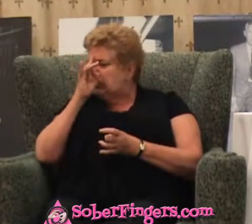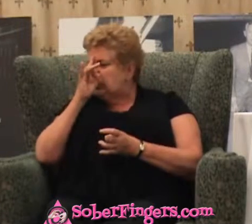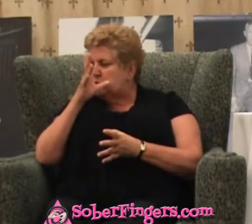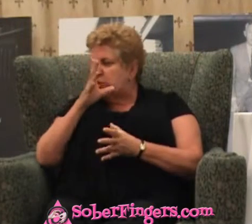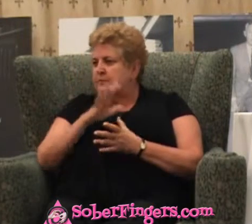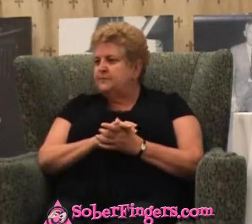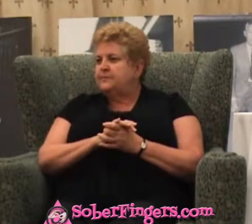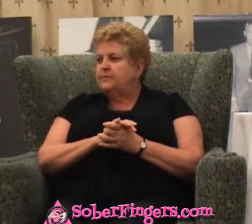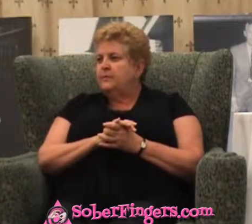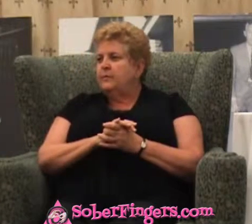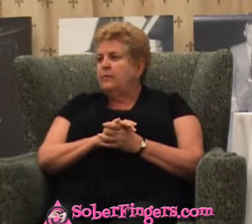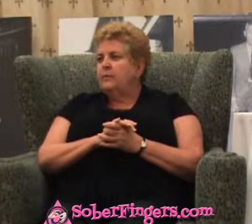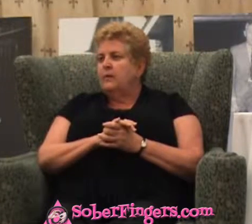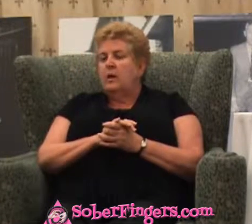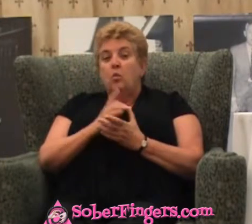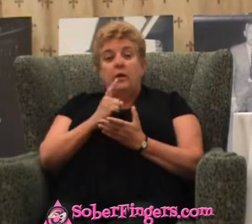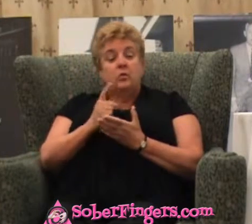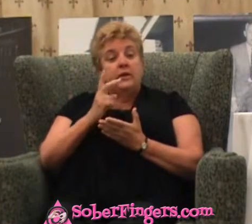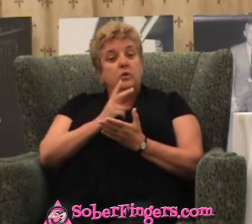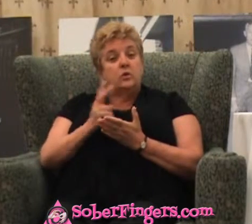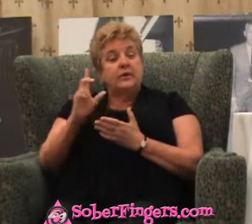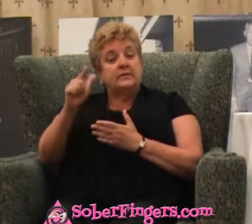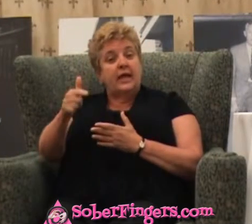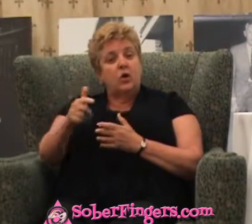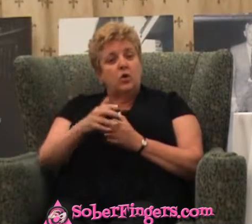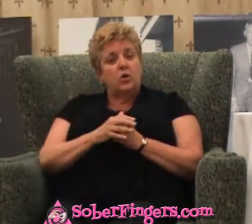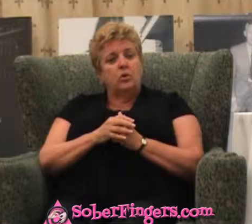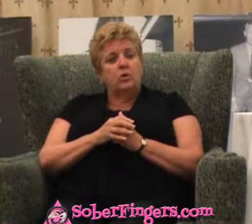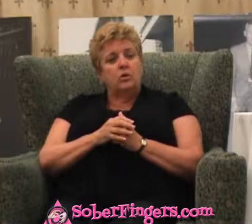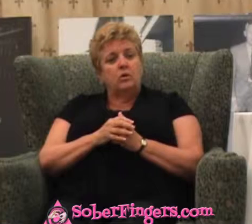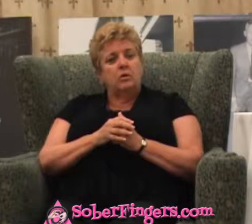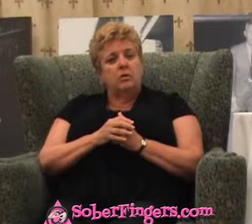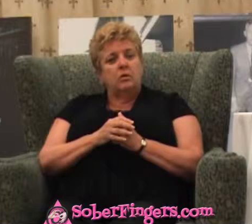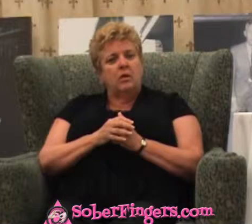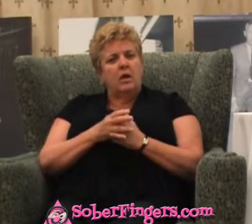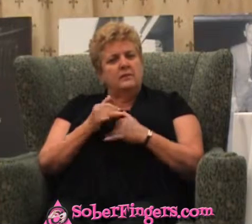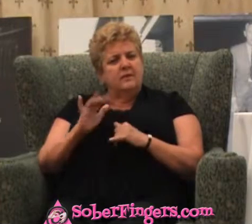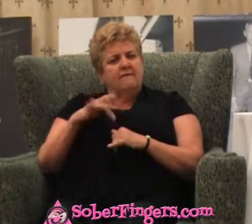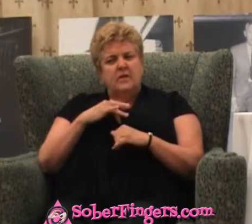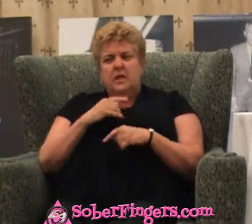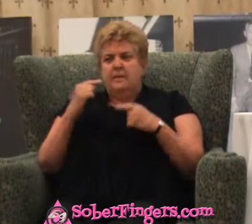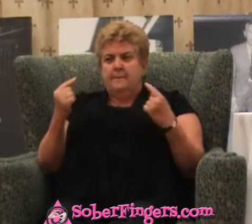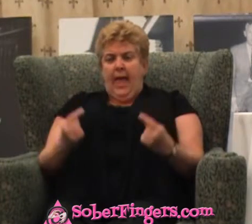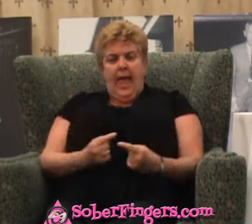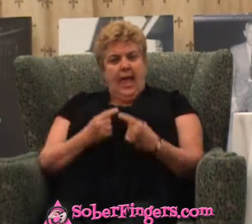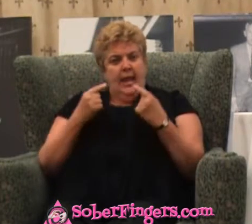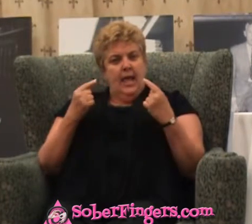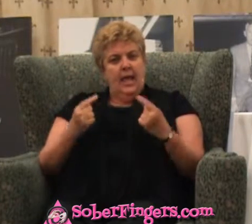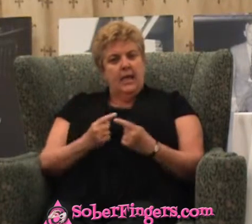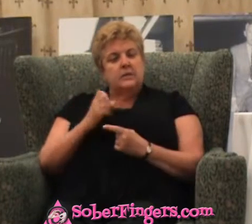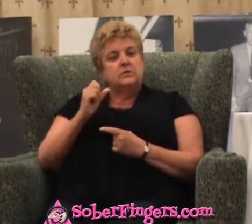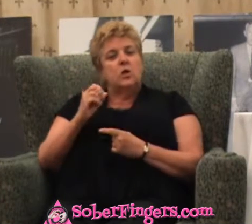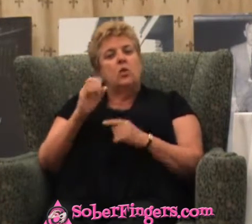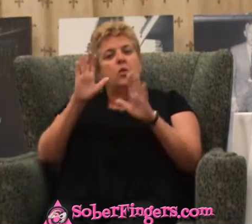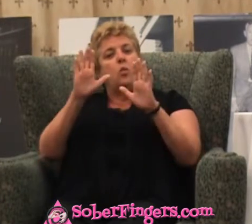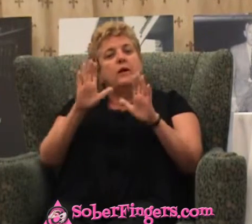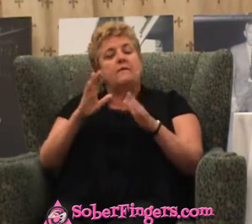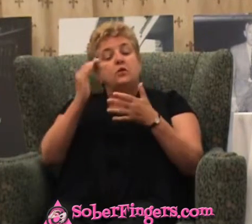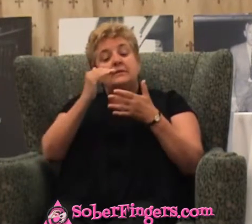And 1 week, 2 weeks later, and there is still that pain. And so, the wonderful steps of Alcoholics